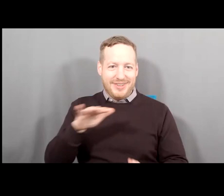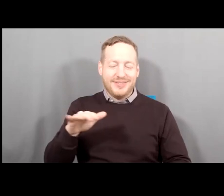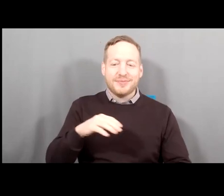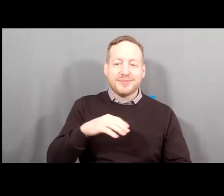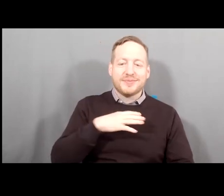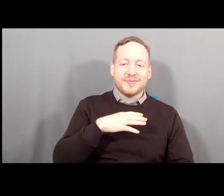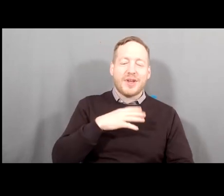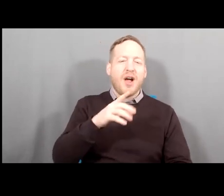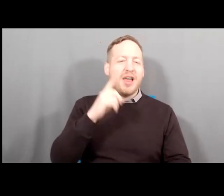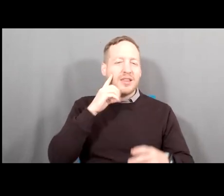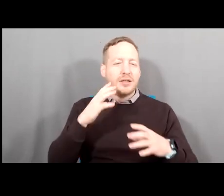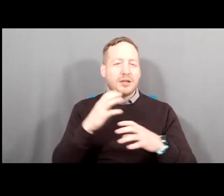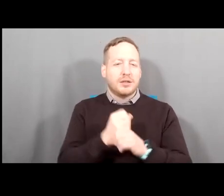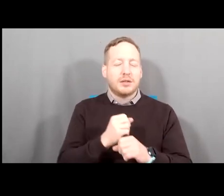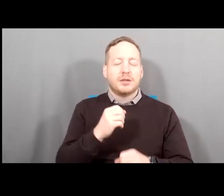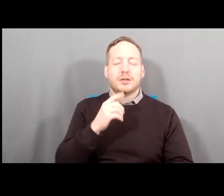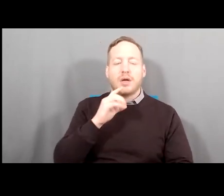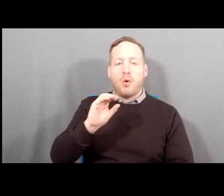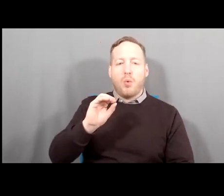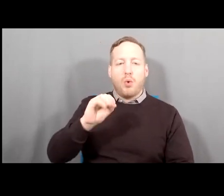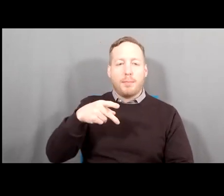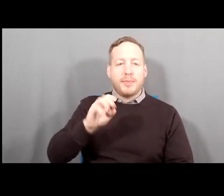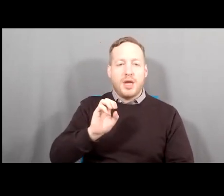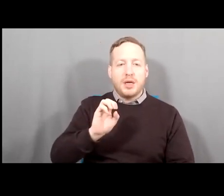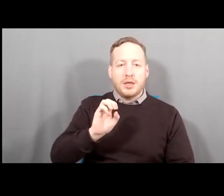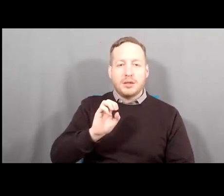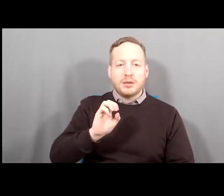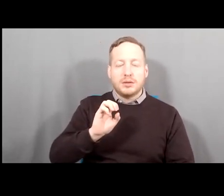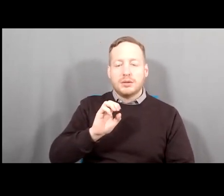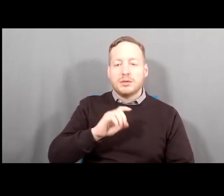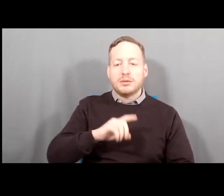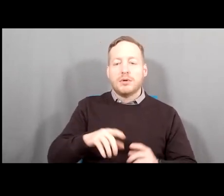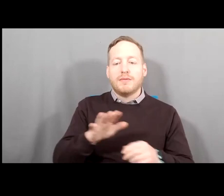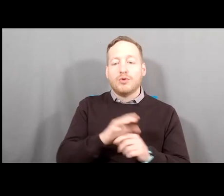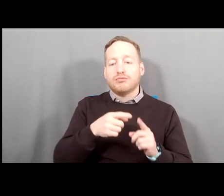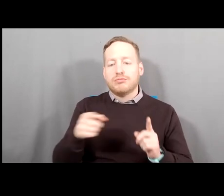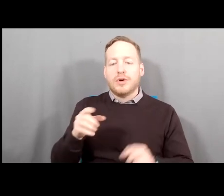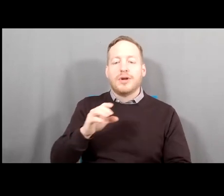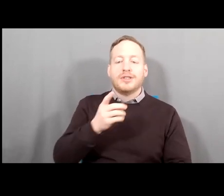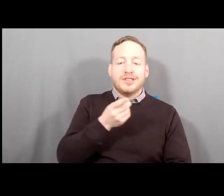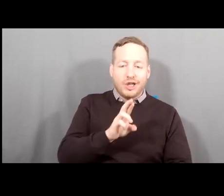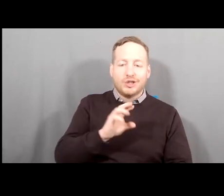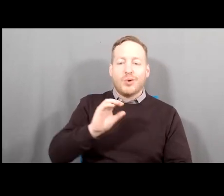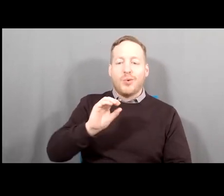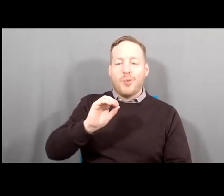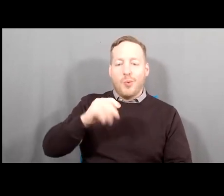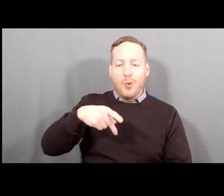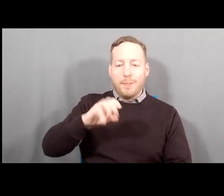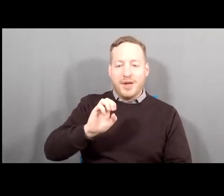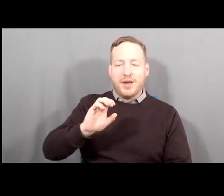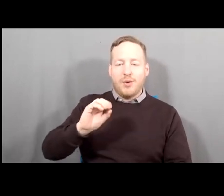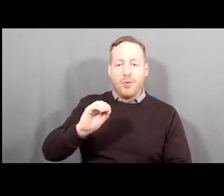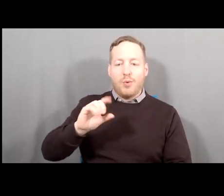So Turnwa. Shopchunwa. And I believe OPE is